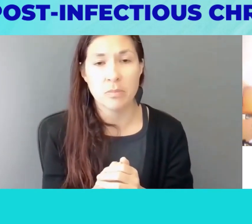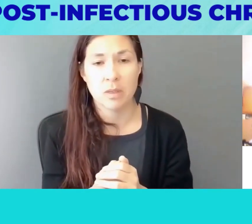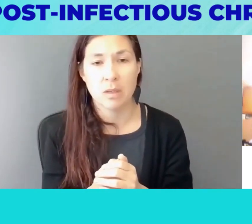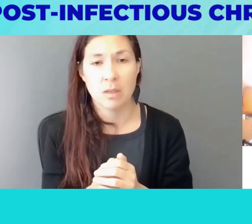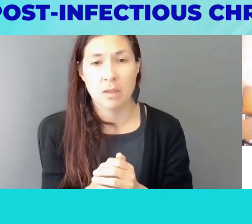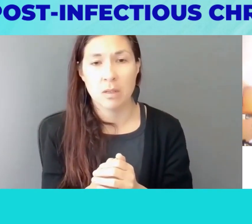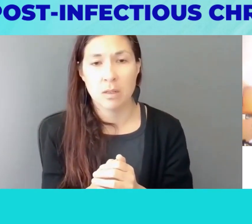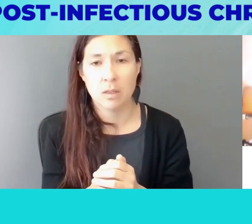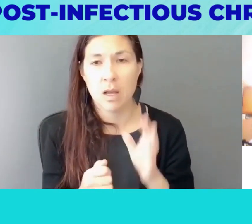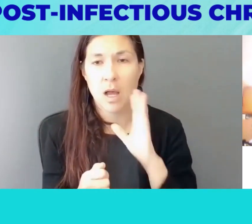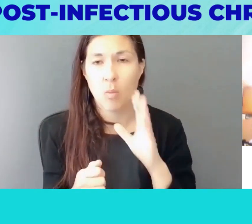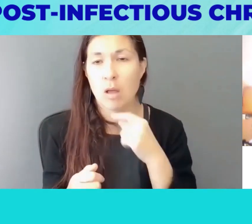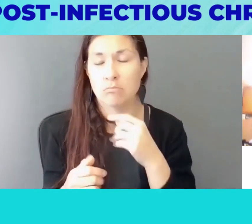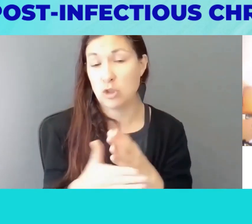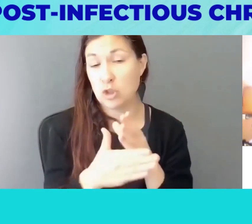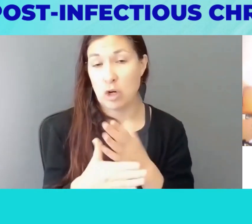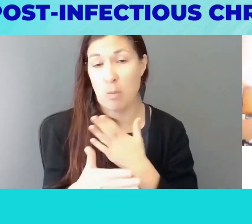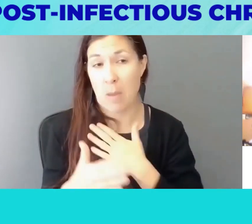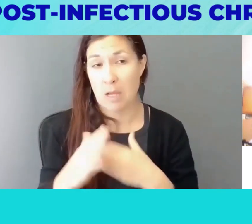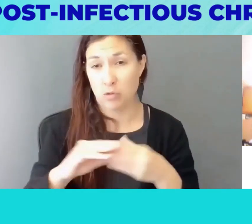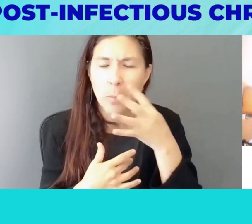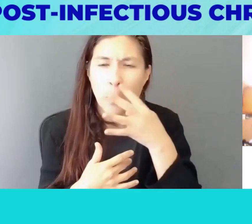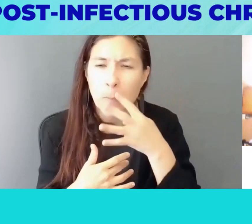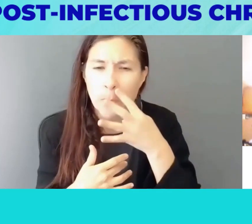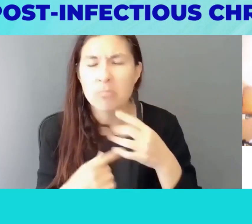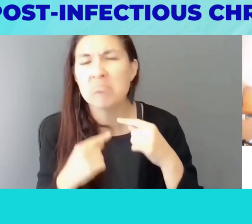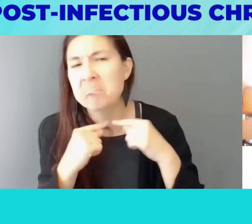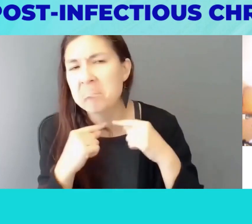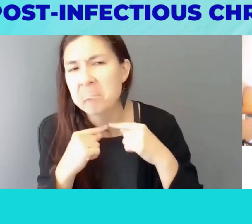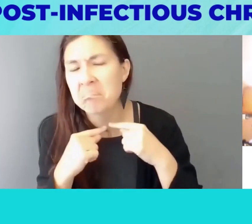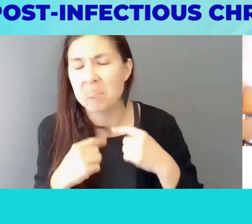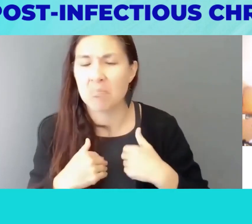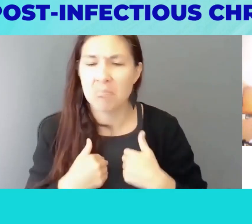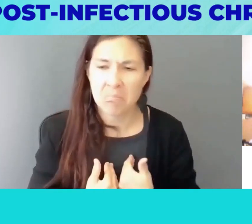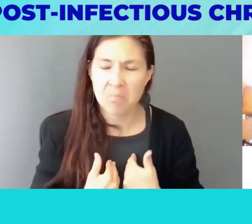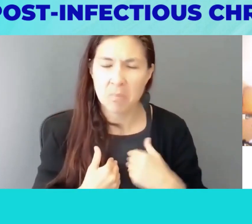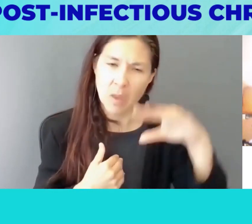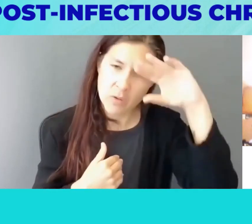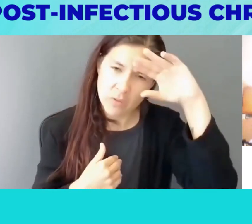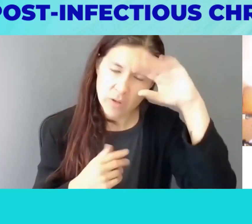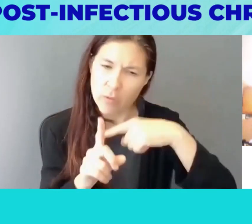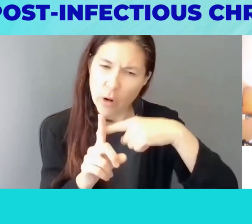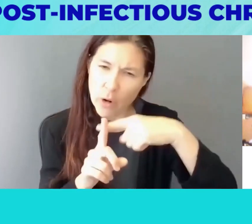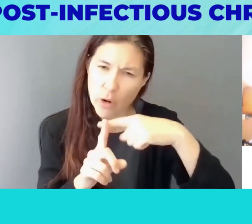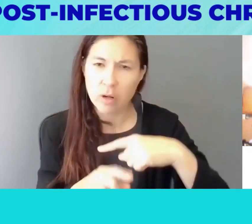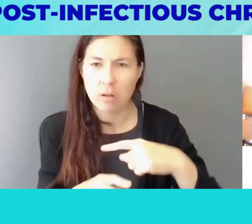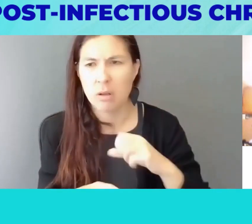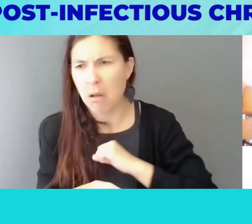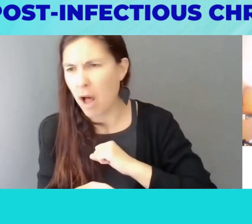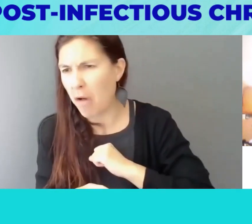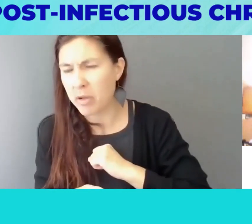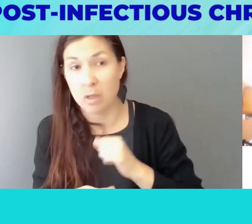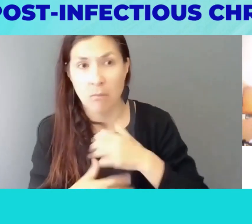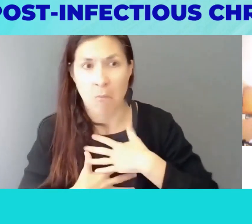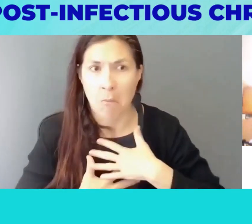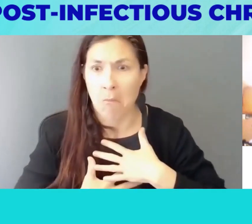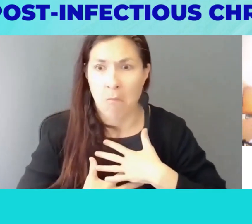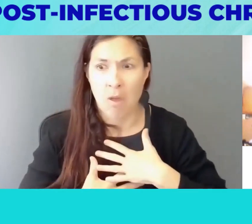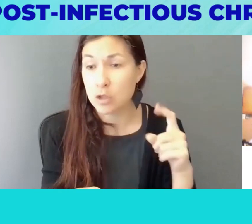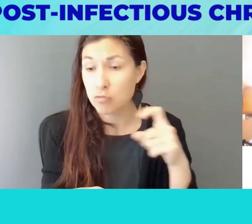unfamiliarity with the US healthcare system, and racism in medical care further limit access to healthcare. Diagnosis and treatment also require